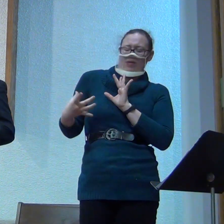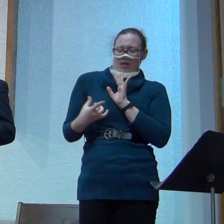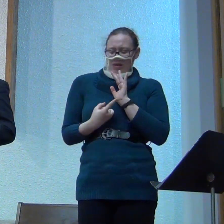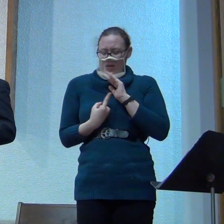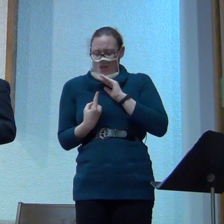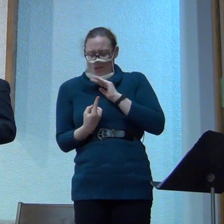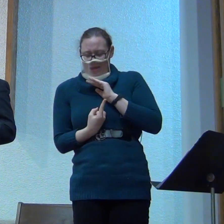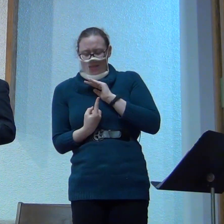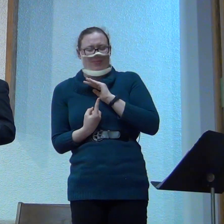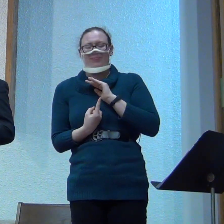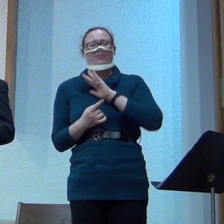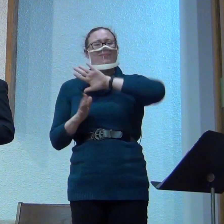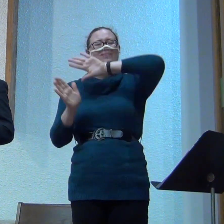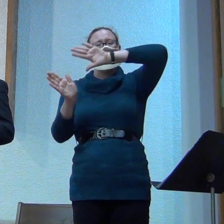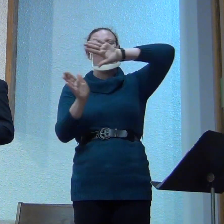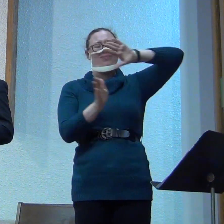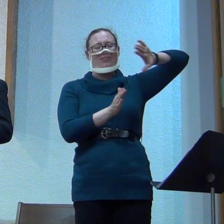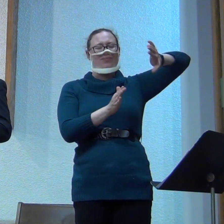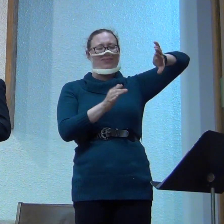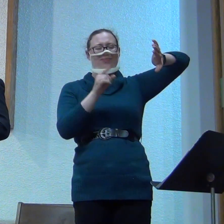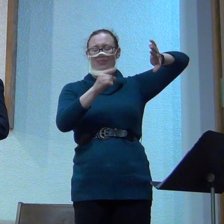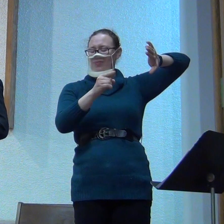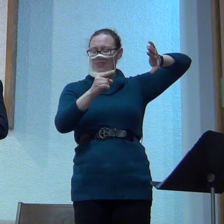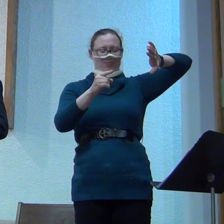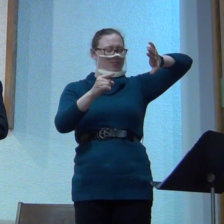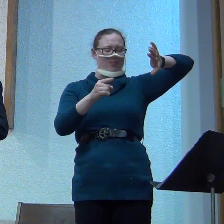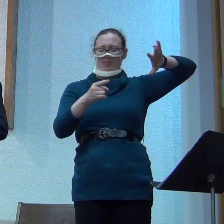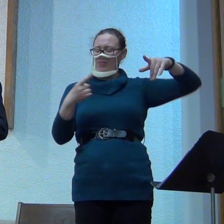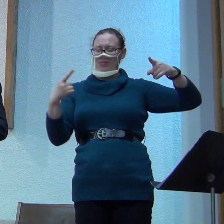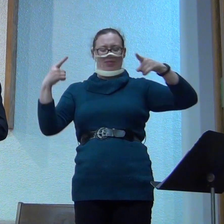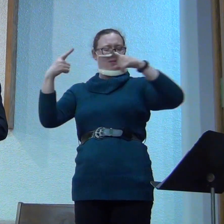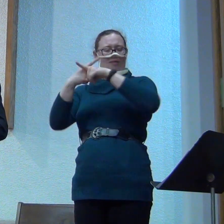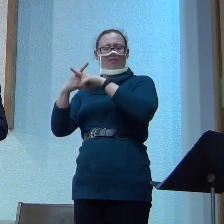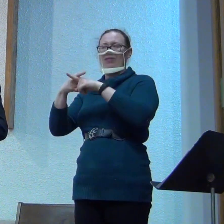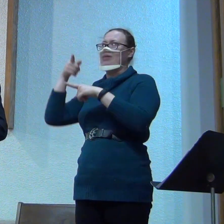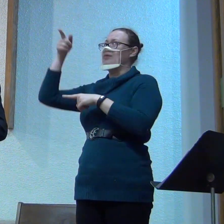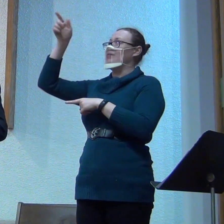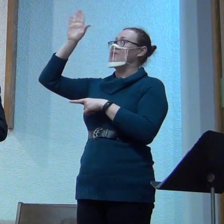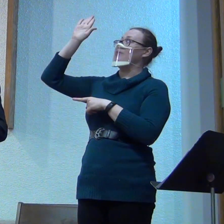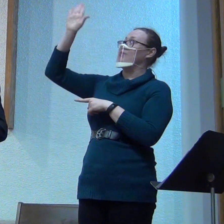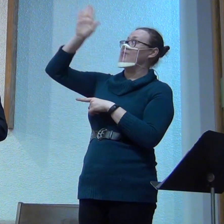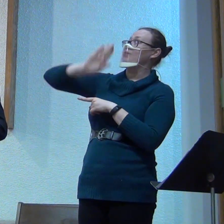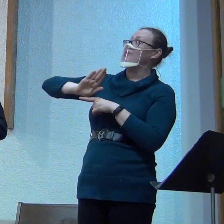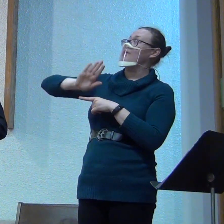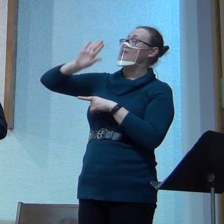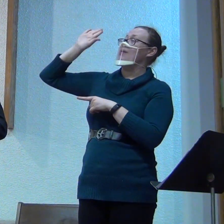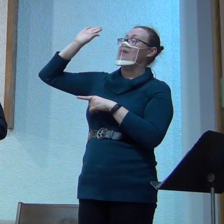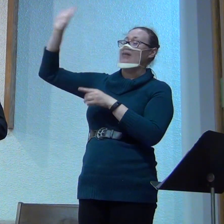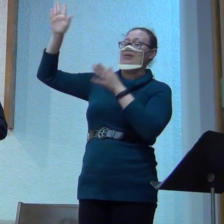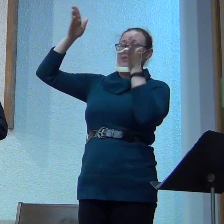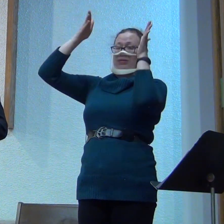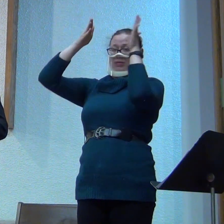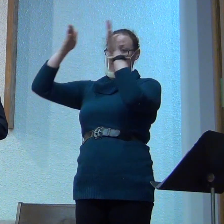another, these are contrary through the word and will of God.